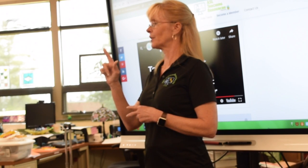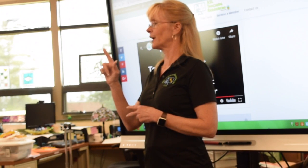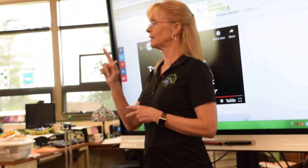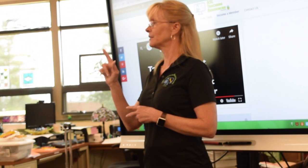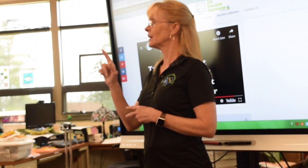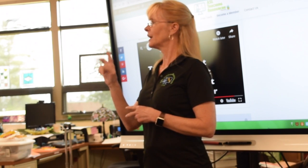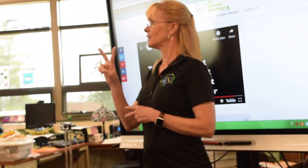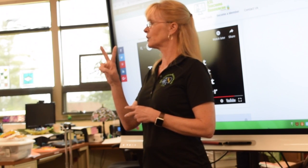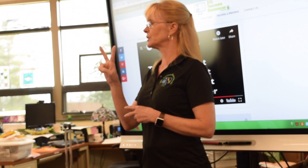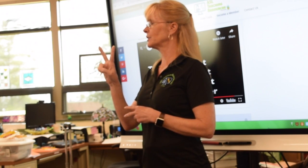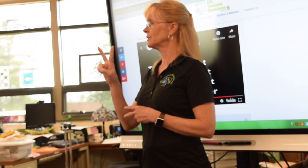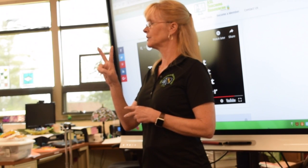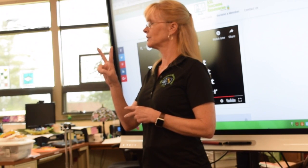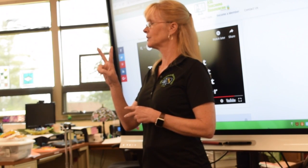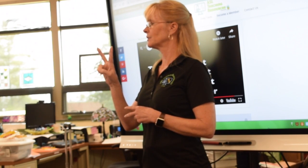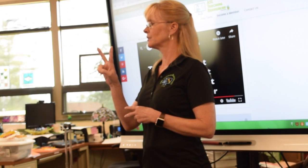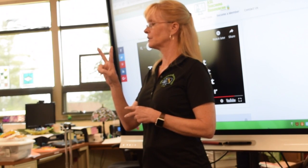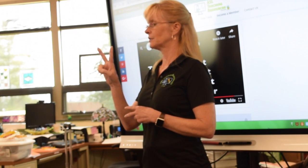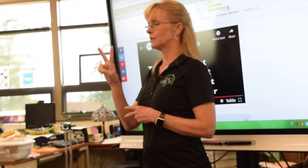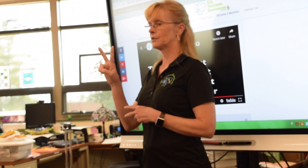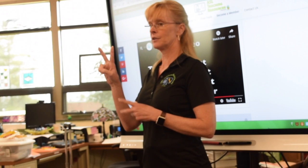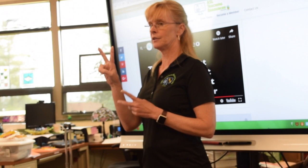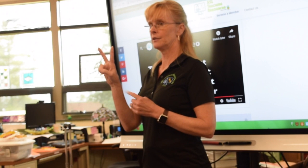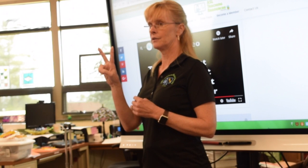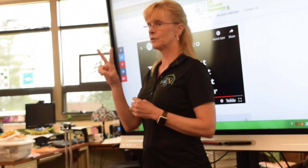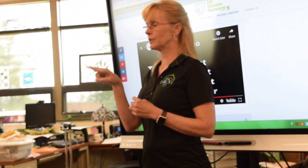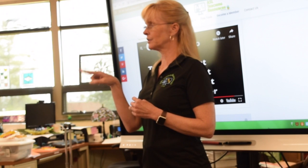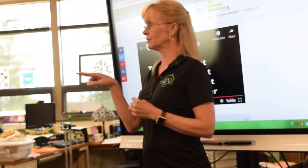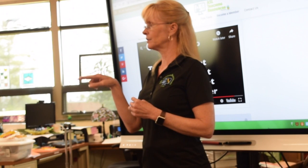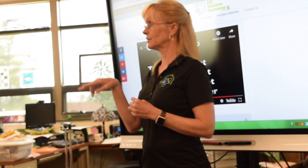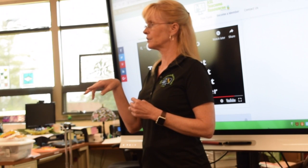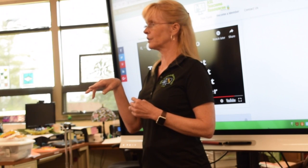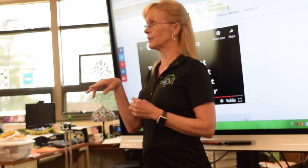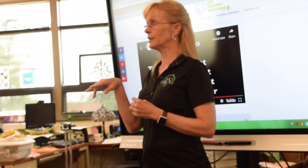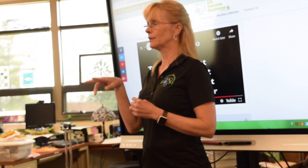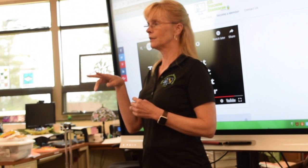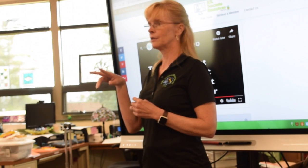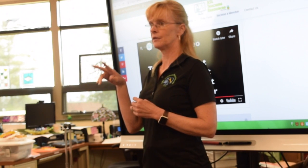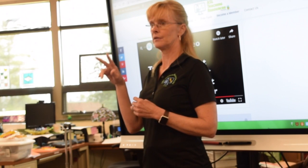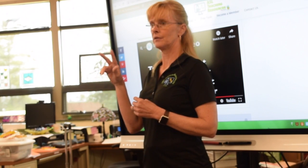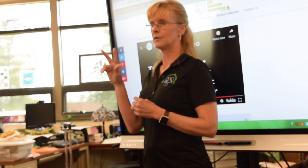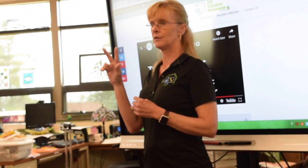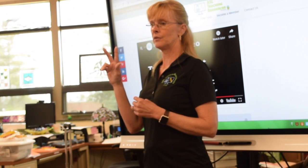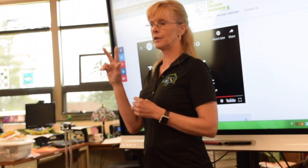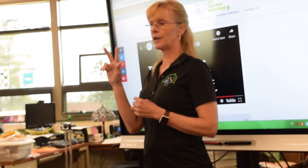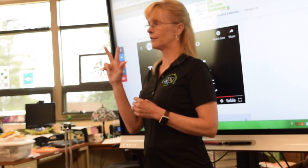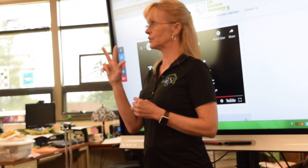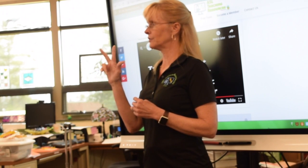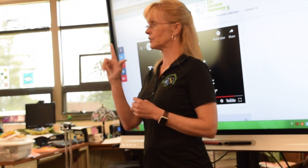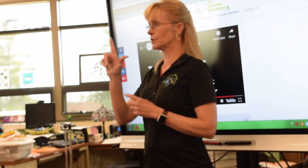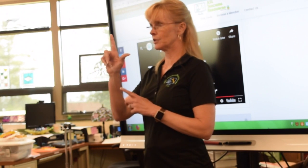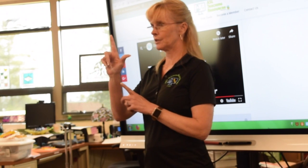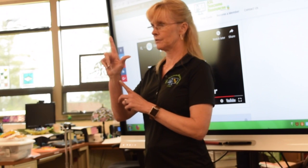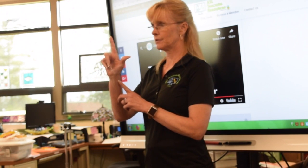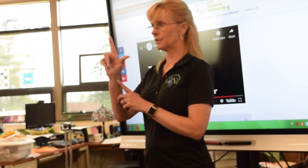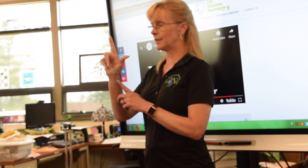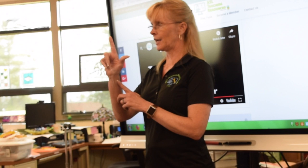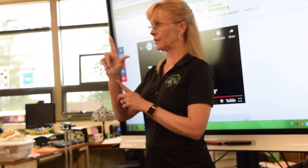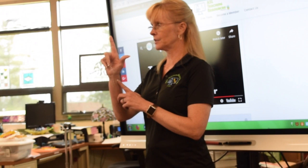Okay. 22. Good. 22. 23. We have 2 versions. The L is a